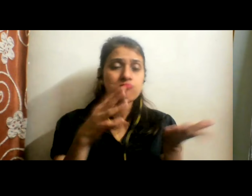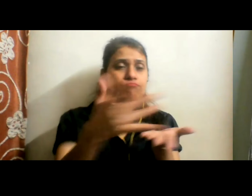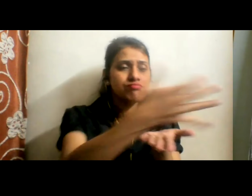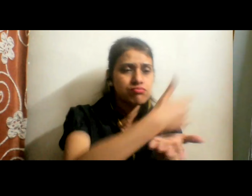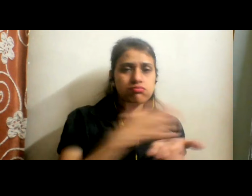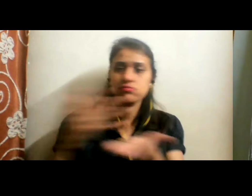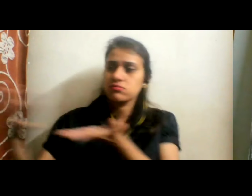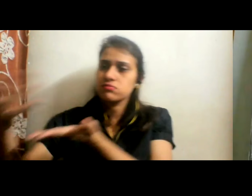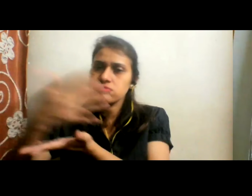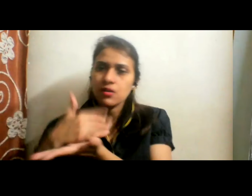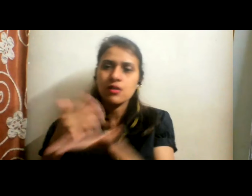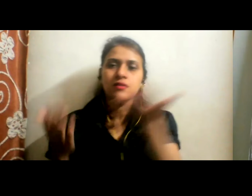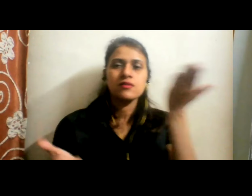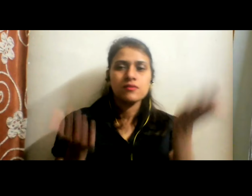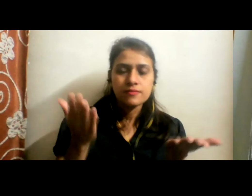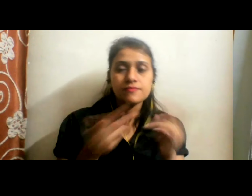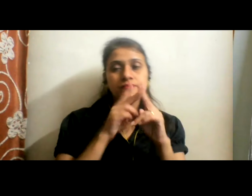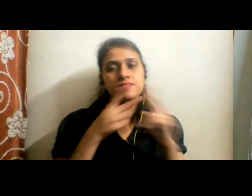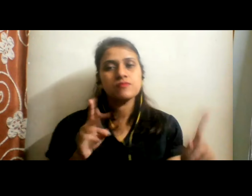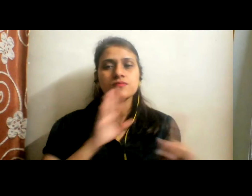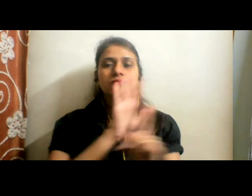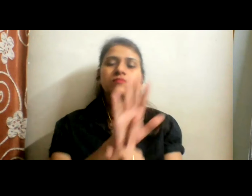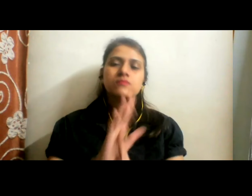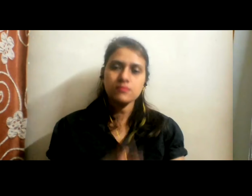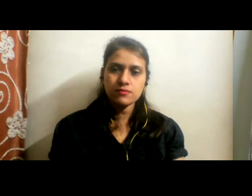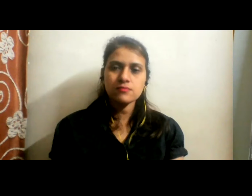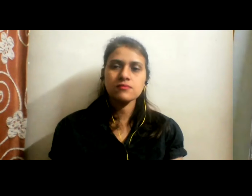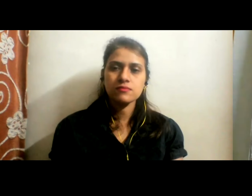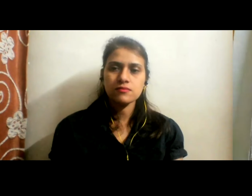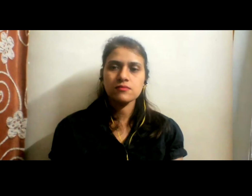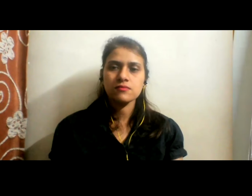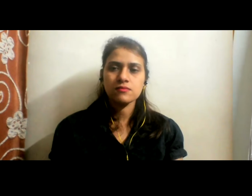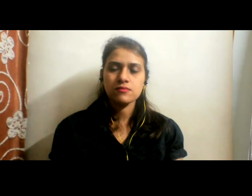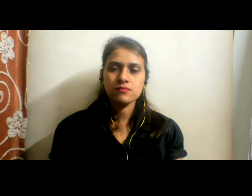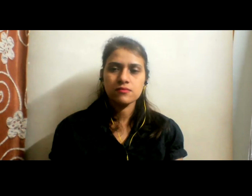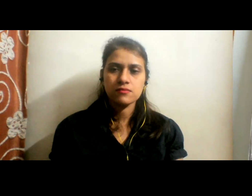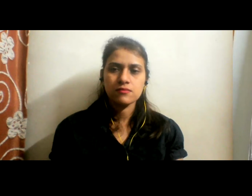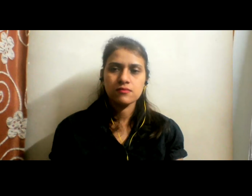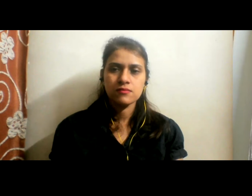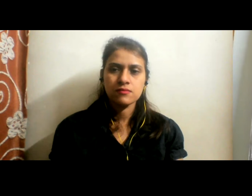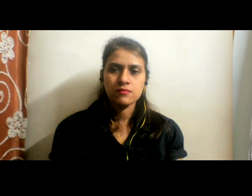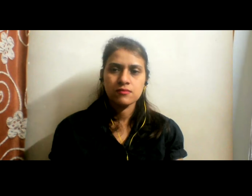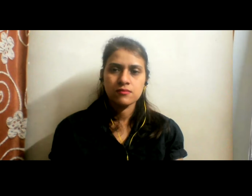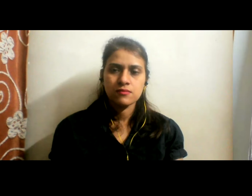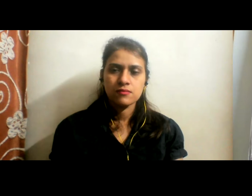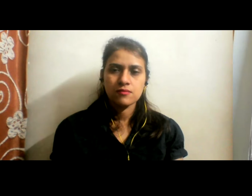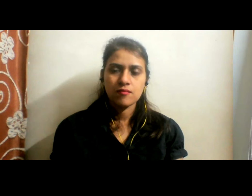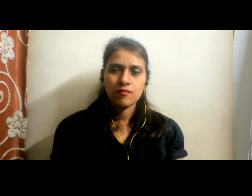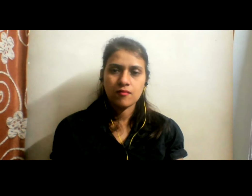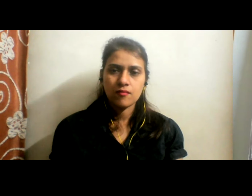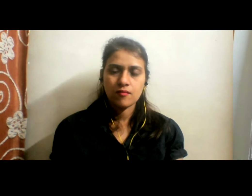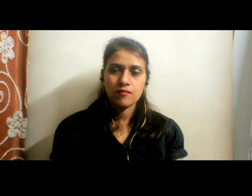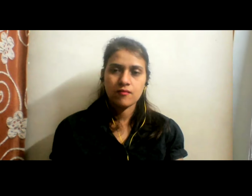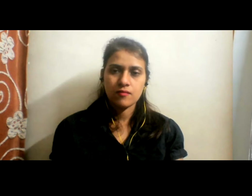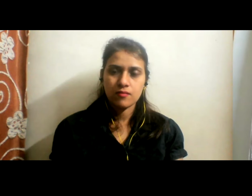sample. Then you choose a sample from Dalit women, a sample of women from Dalit communities, and you choose a